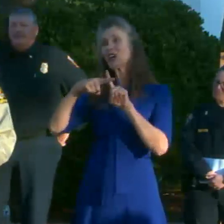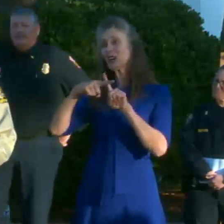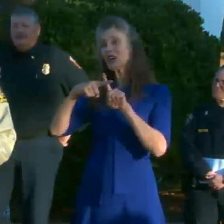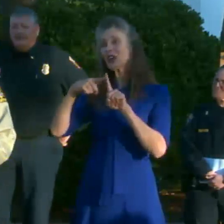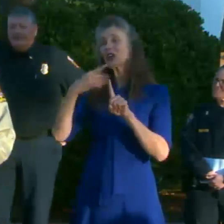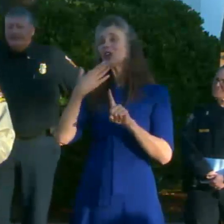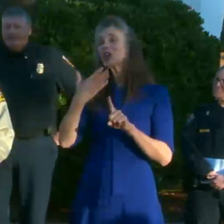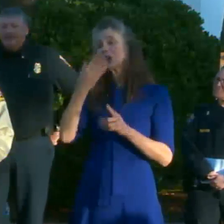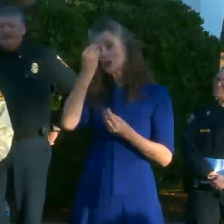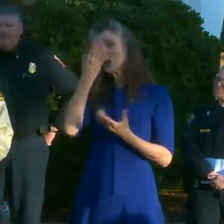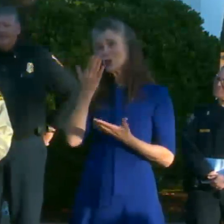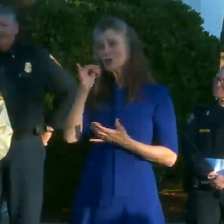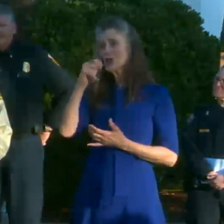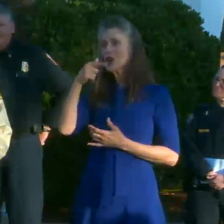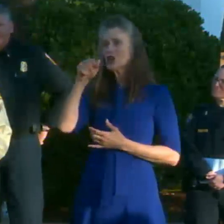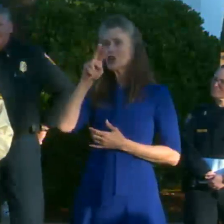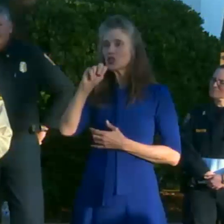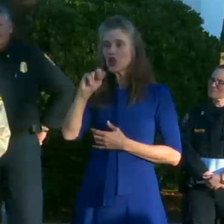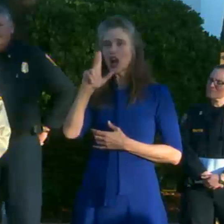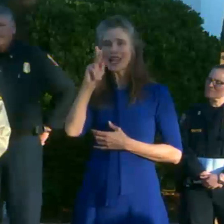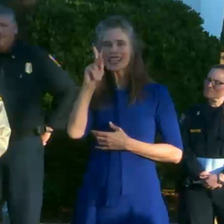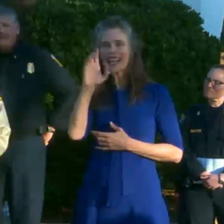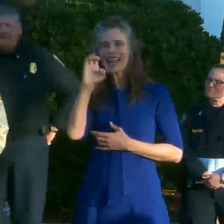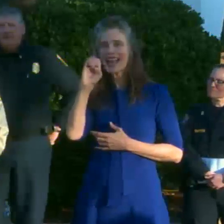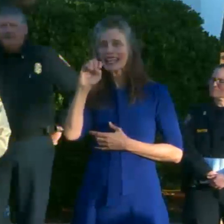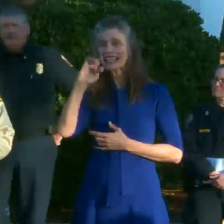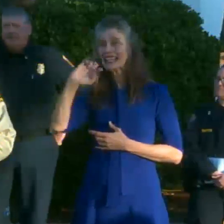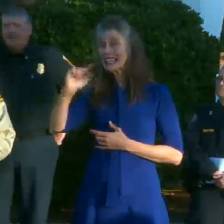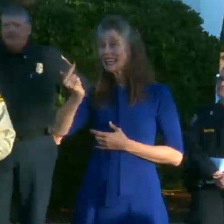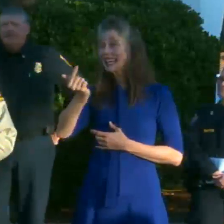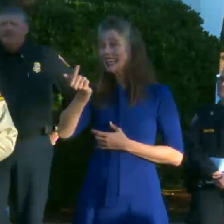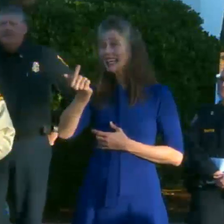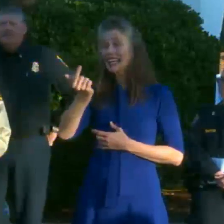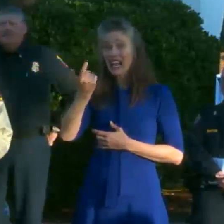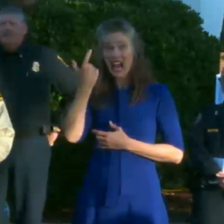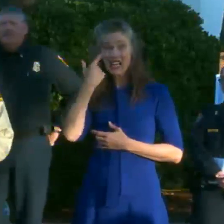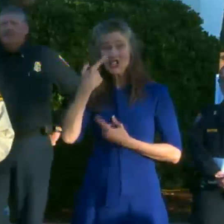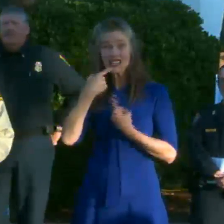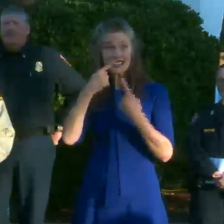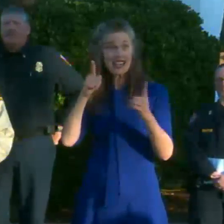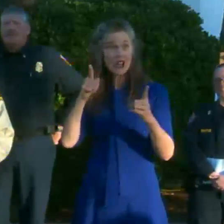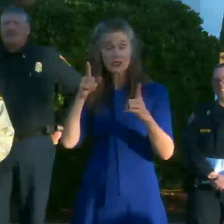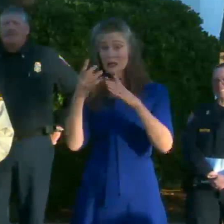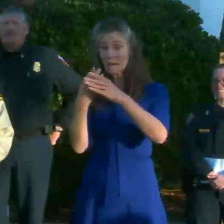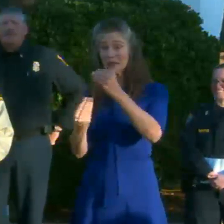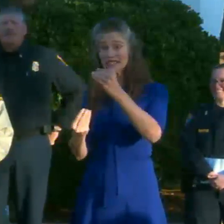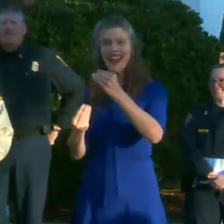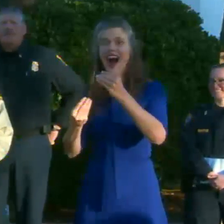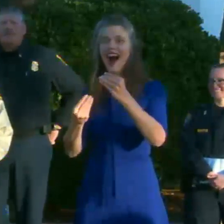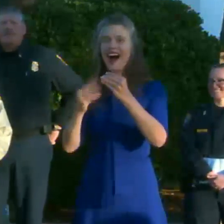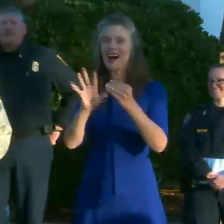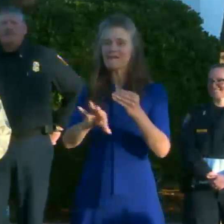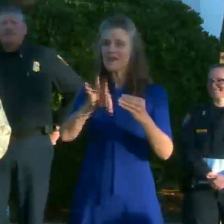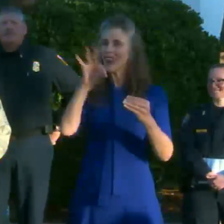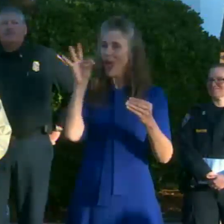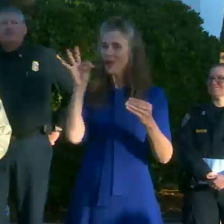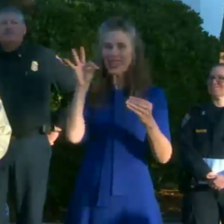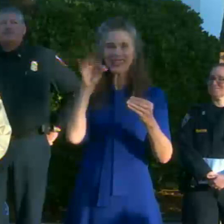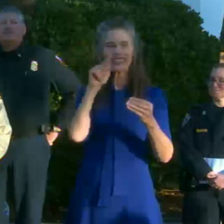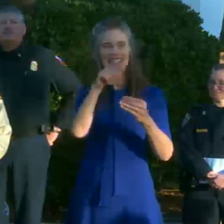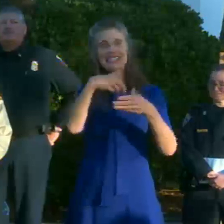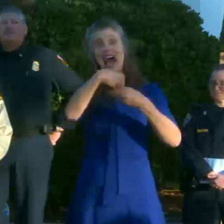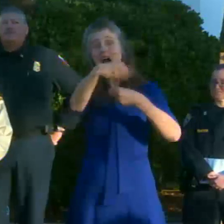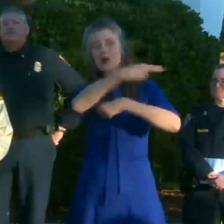that John Keating, who I just announced was missing, has just been located. He is in an out-of-area hospital being